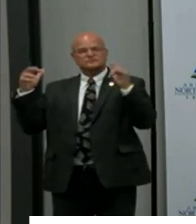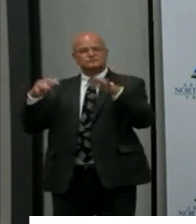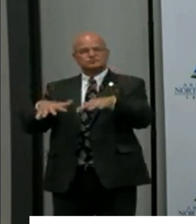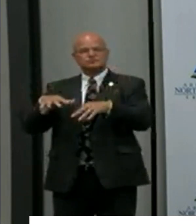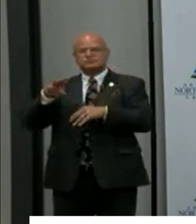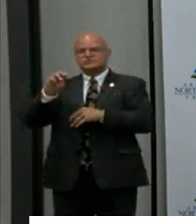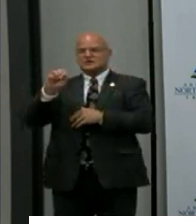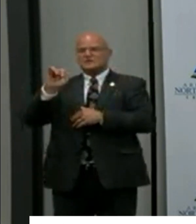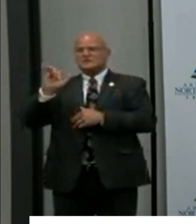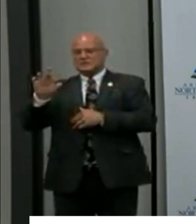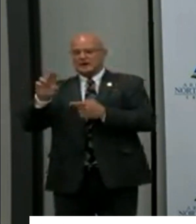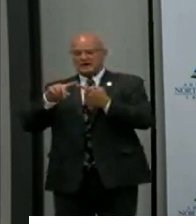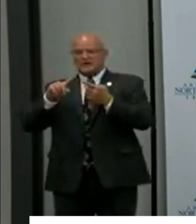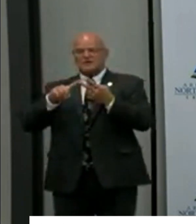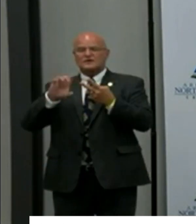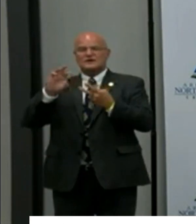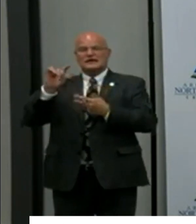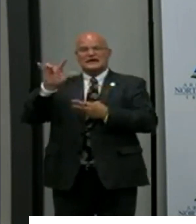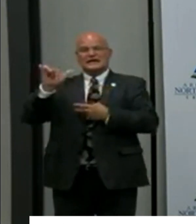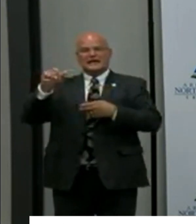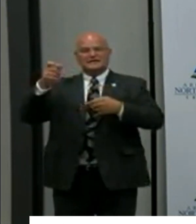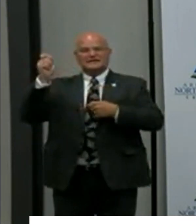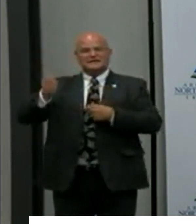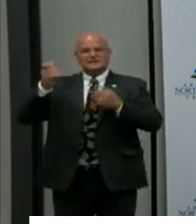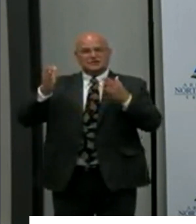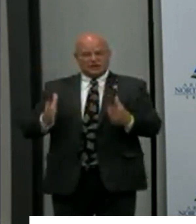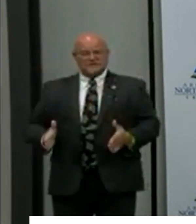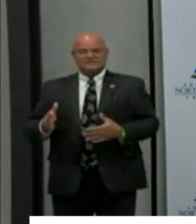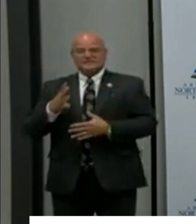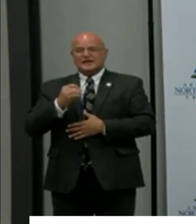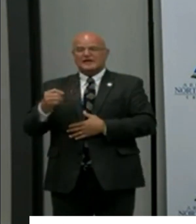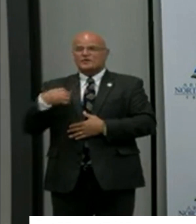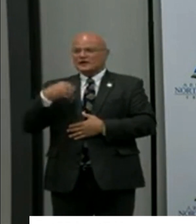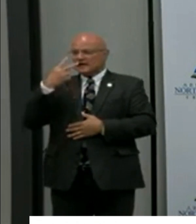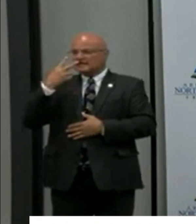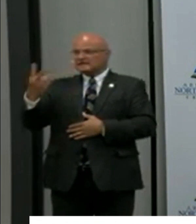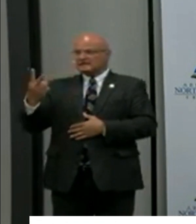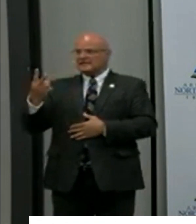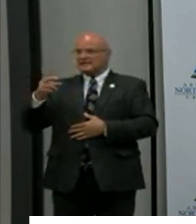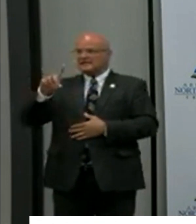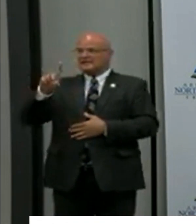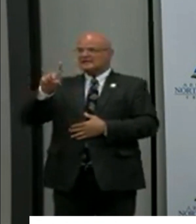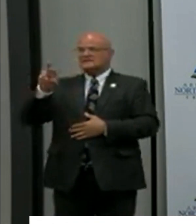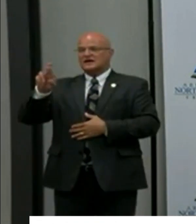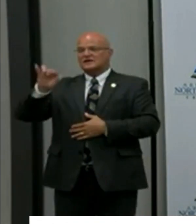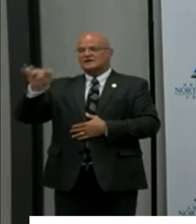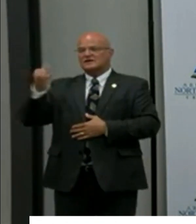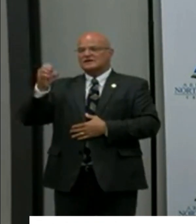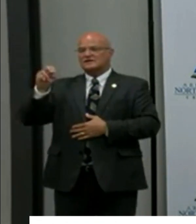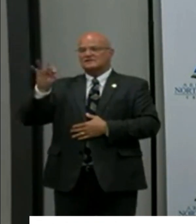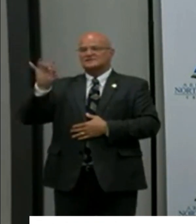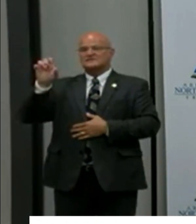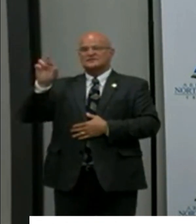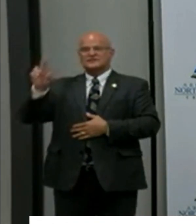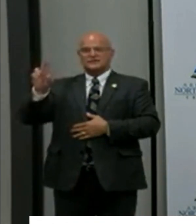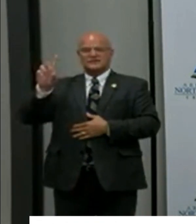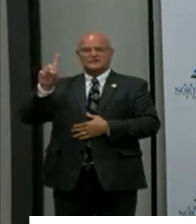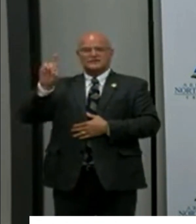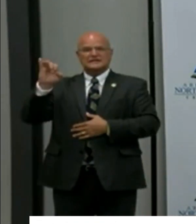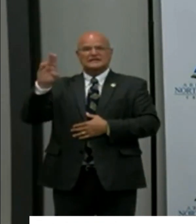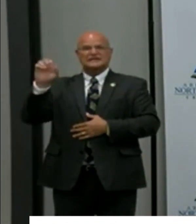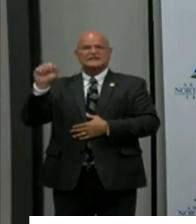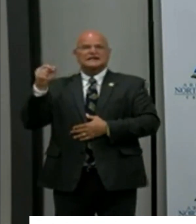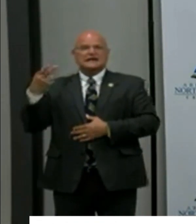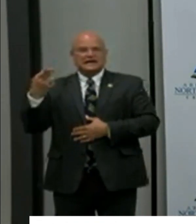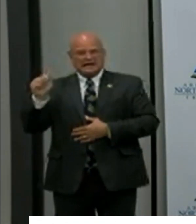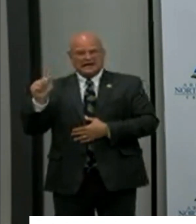county judge. And what I see is, and Dr. Jennifer Dillahay is here, our state epidemiologist, and